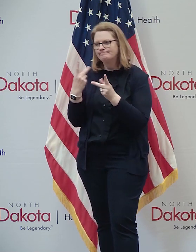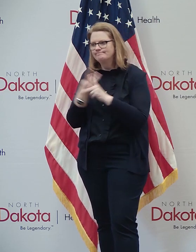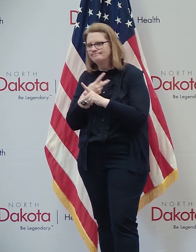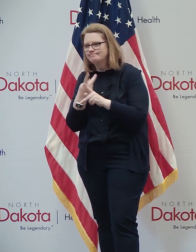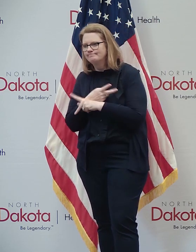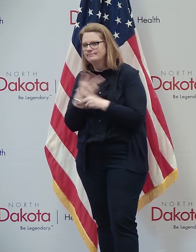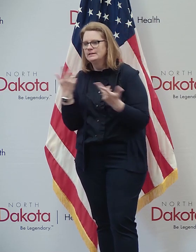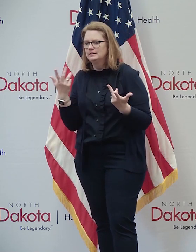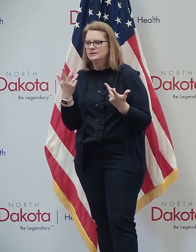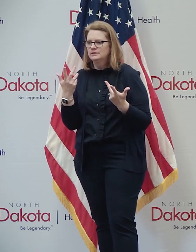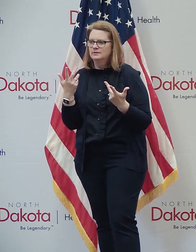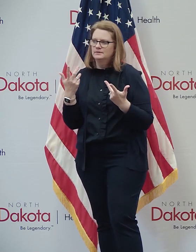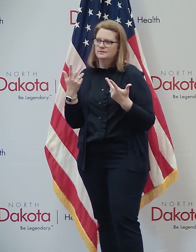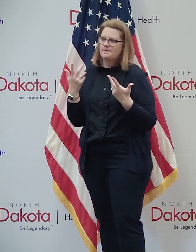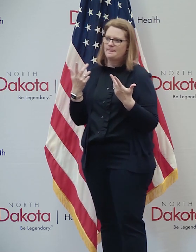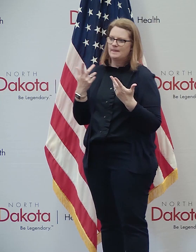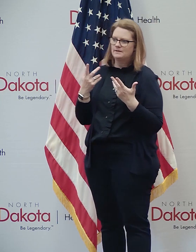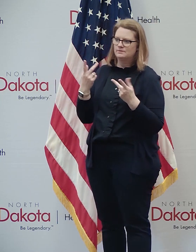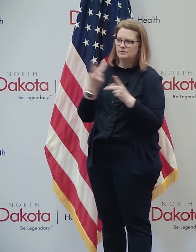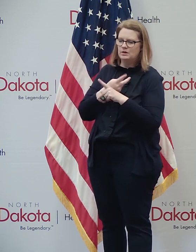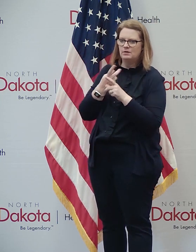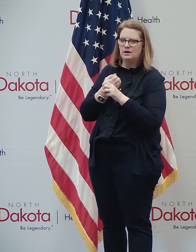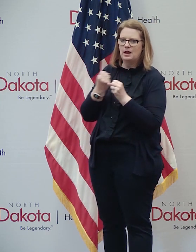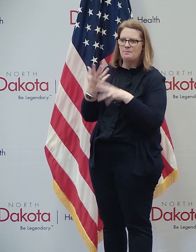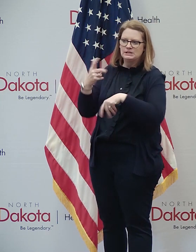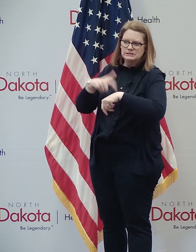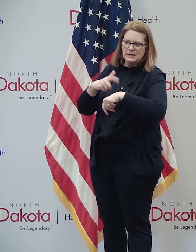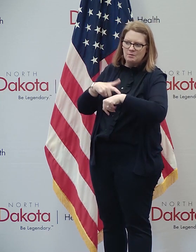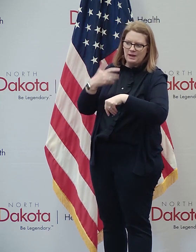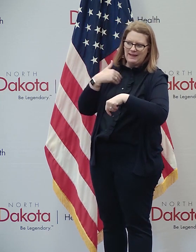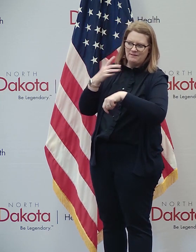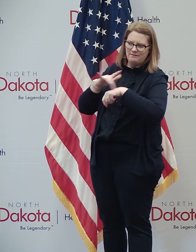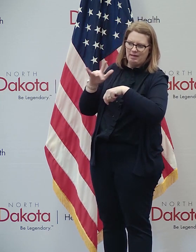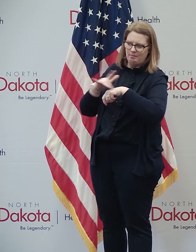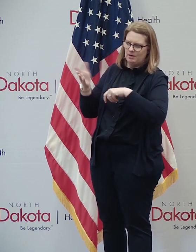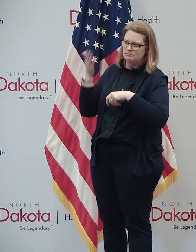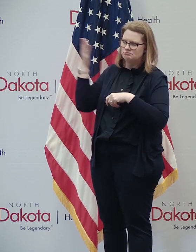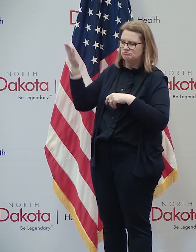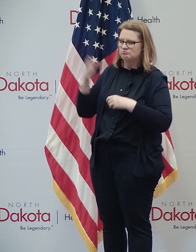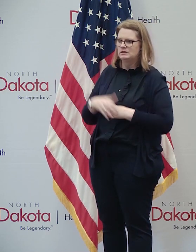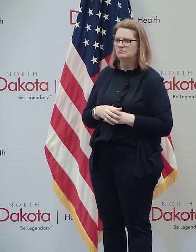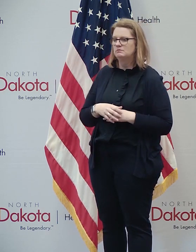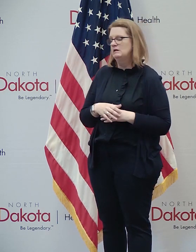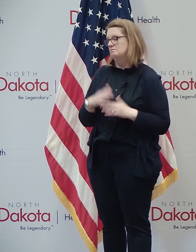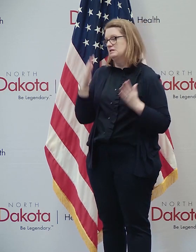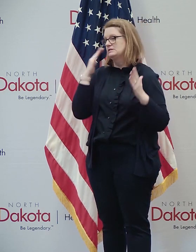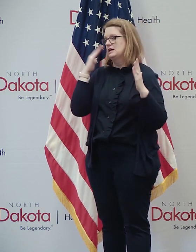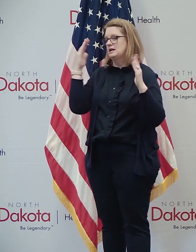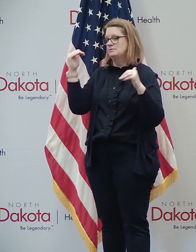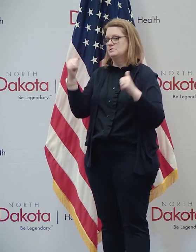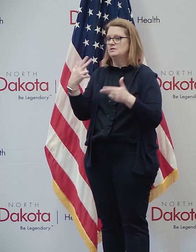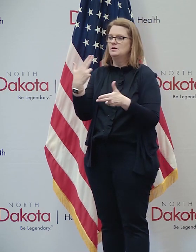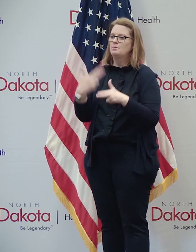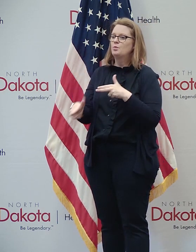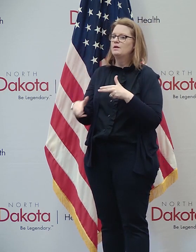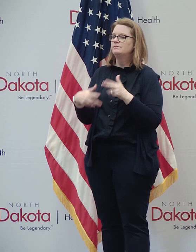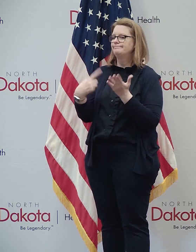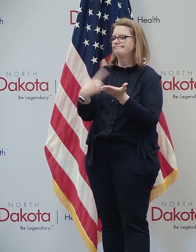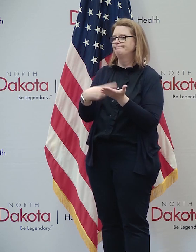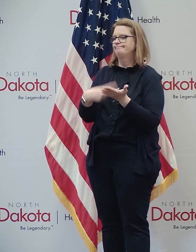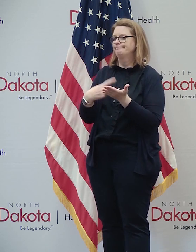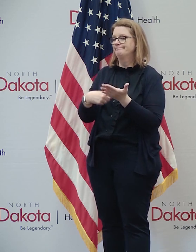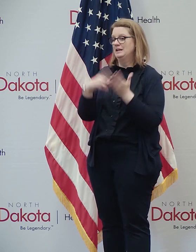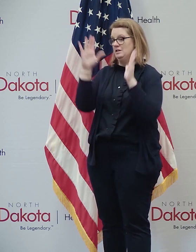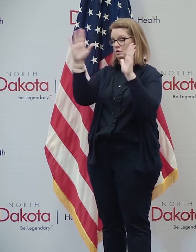What is your top request for President Trump at the White House on Wednesday? Well, thanks, Scott, for the question. We're still working on